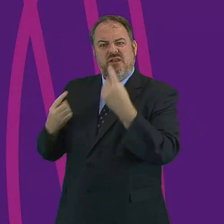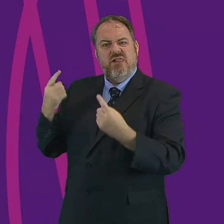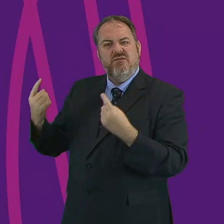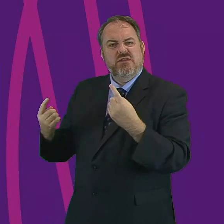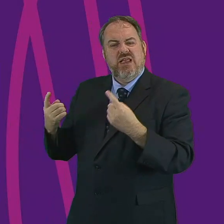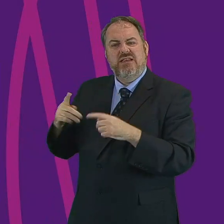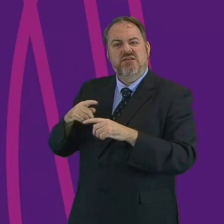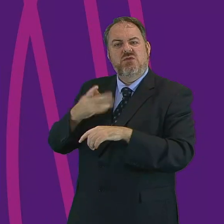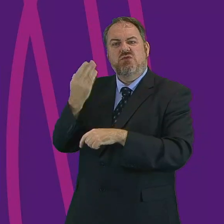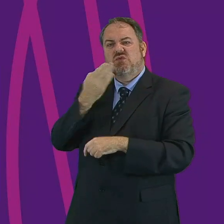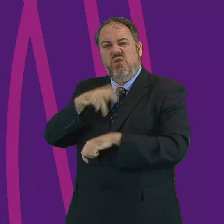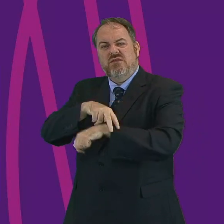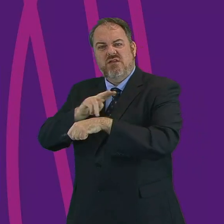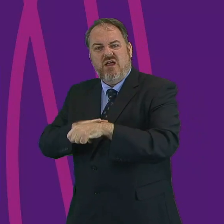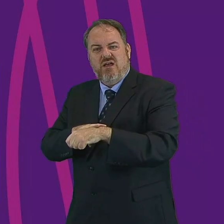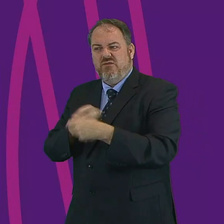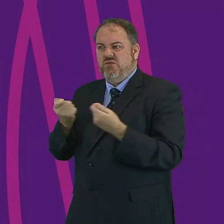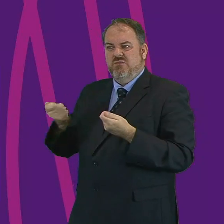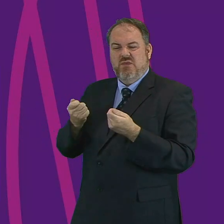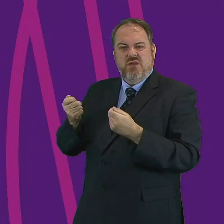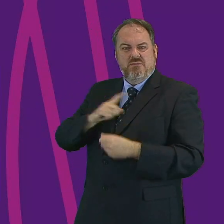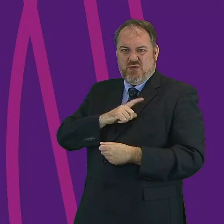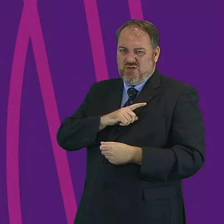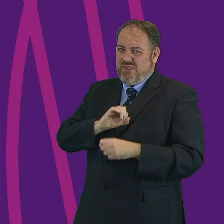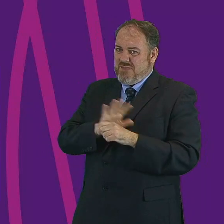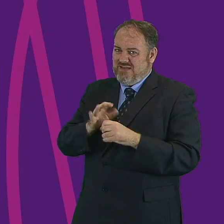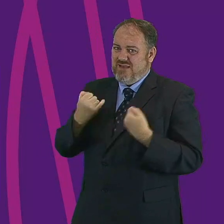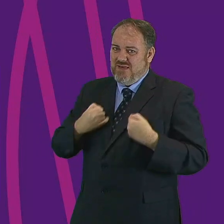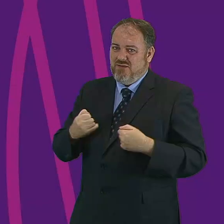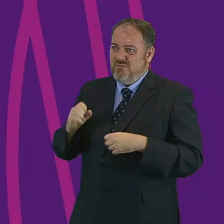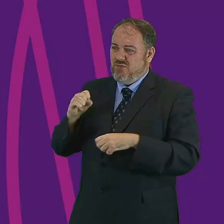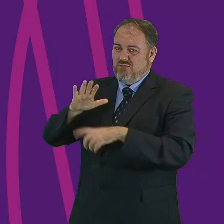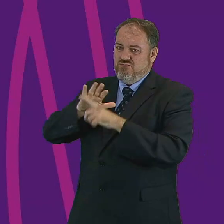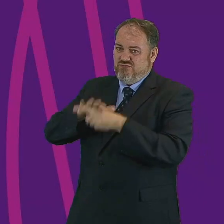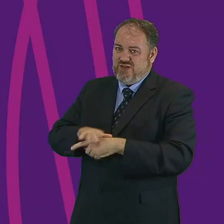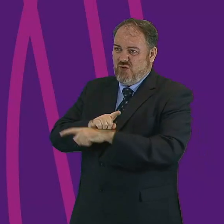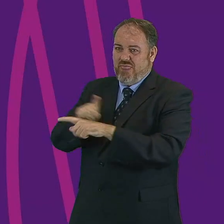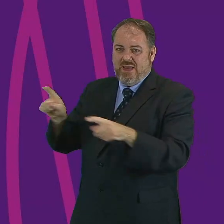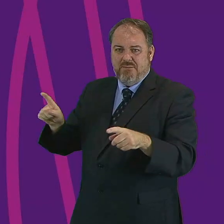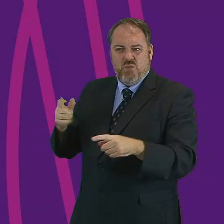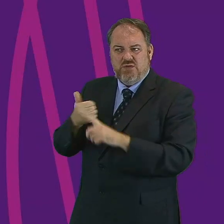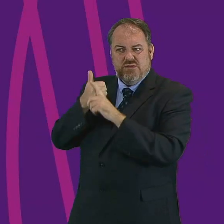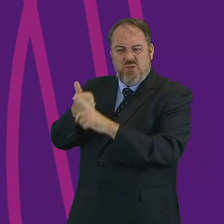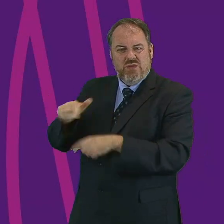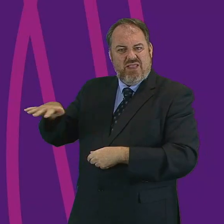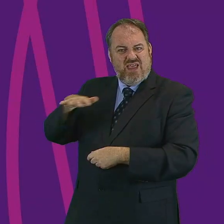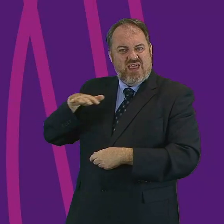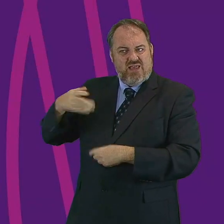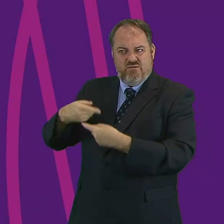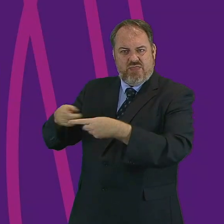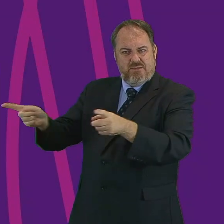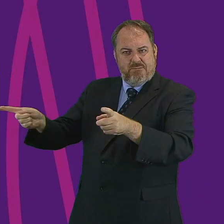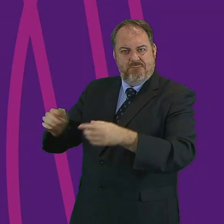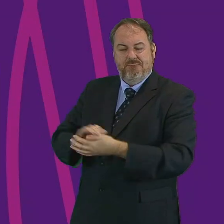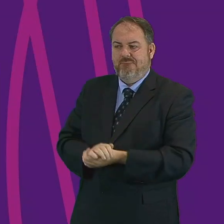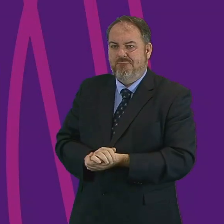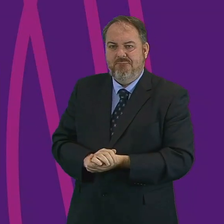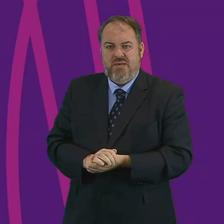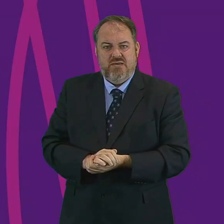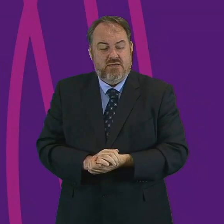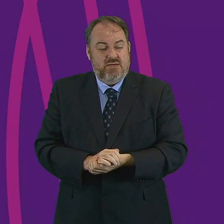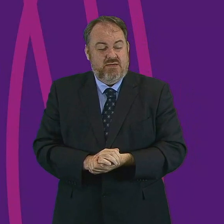position as quickly as possible that people want to be in. And also, as we have to do in so many aspects of this pandemic, use it as a way to ask some of